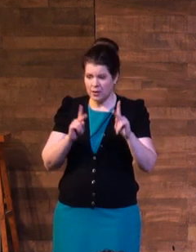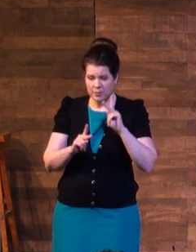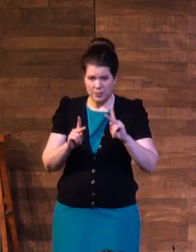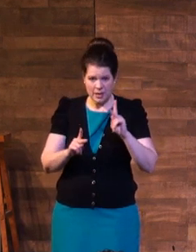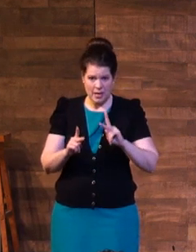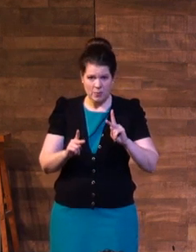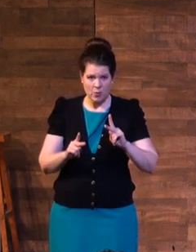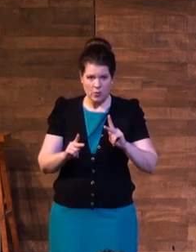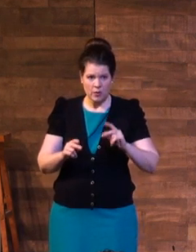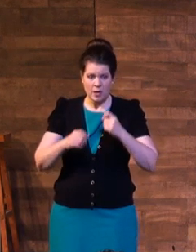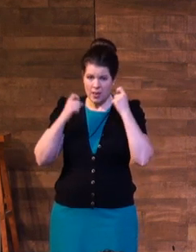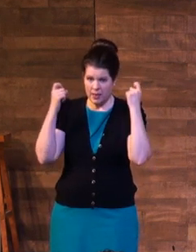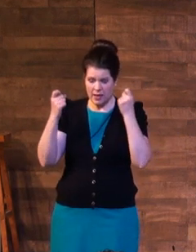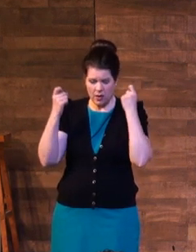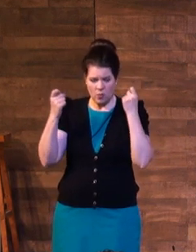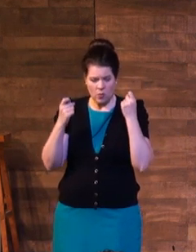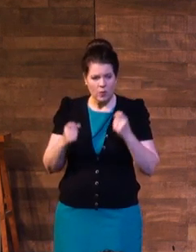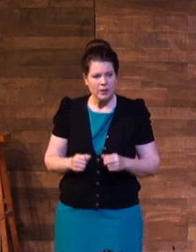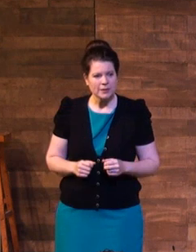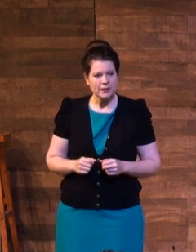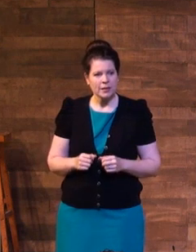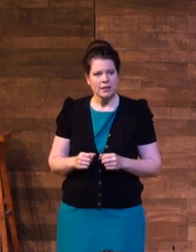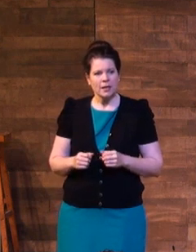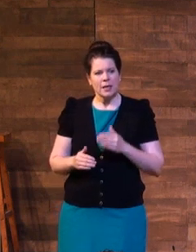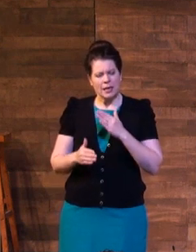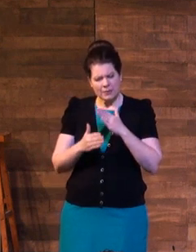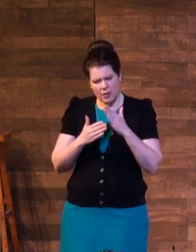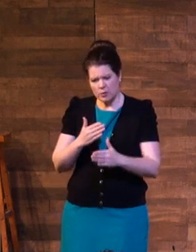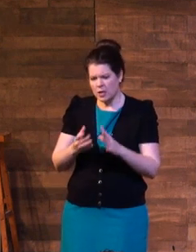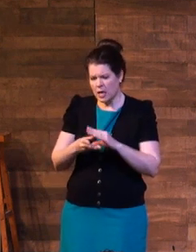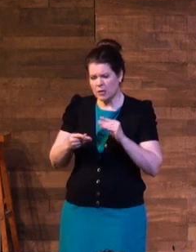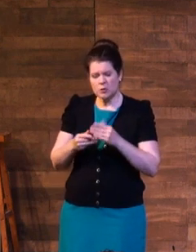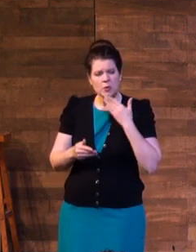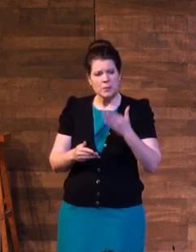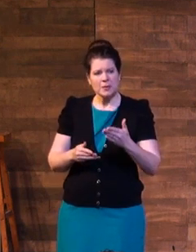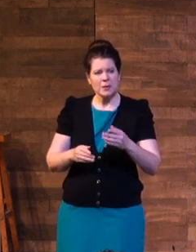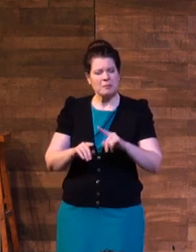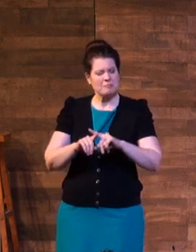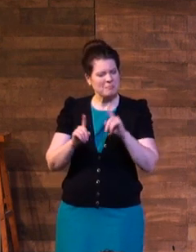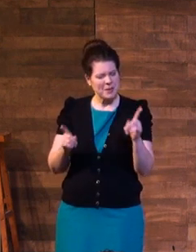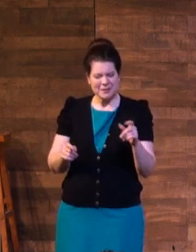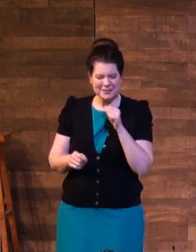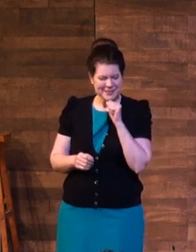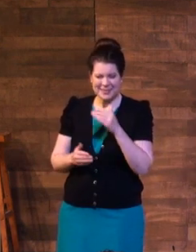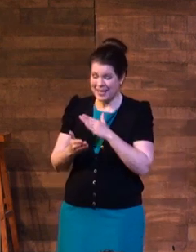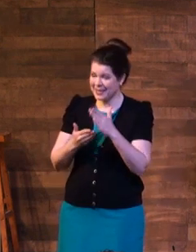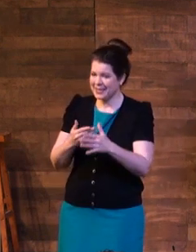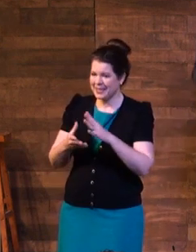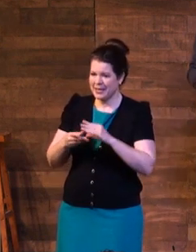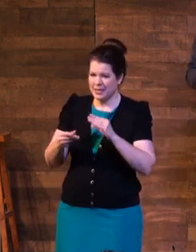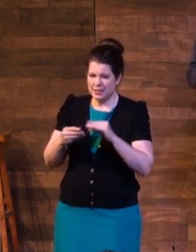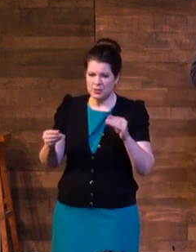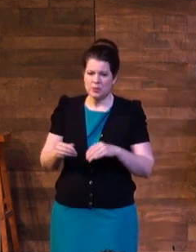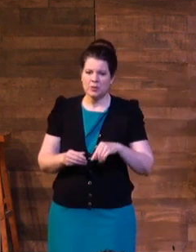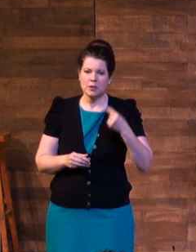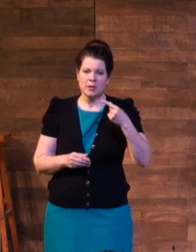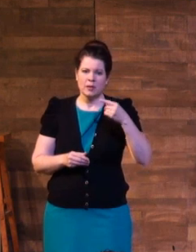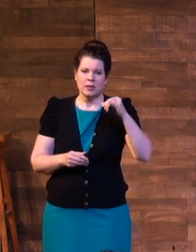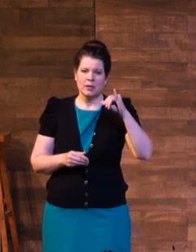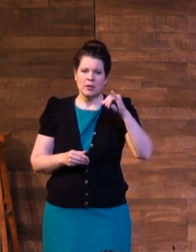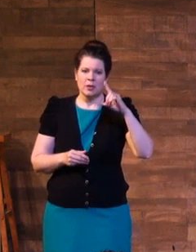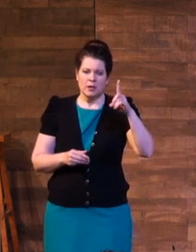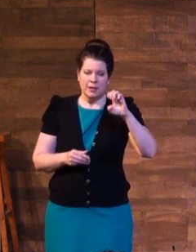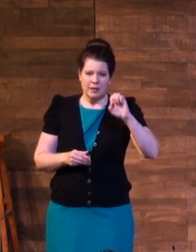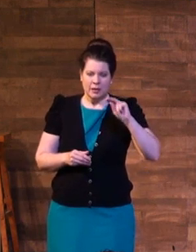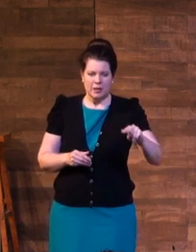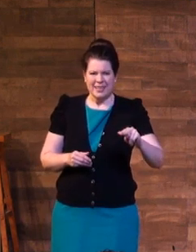end there, because Gideon gets into a petty argument with the towns of Succoth and Peniel on his way to get the remnant of the Midianite